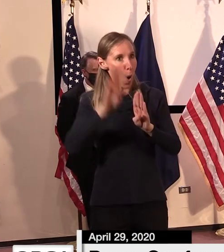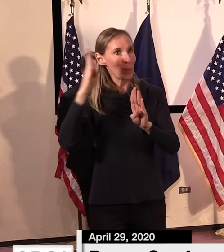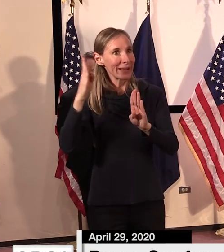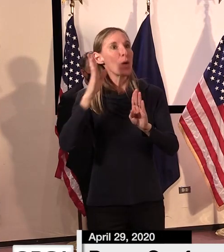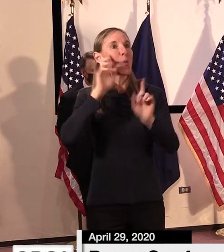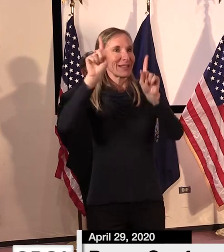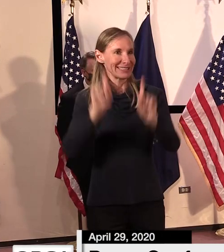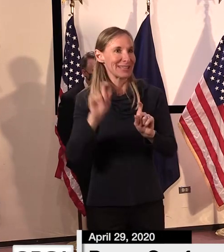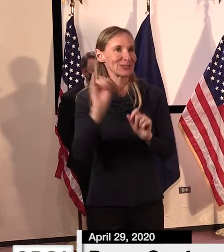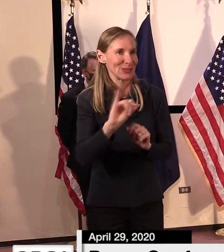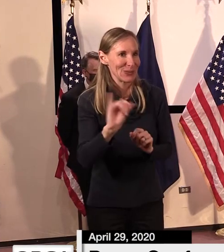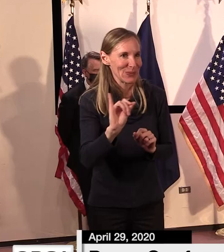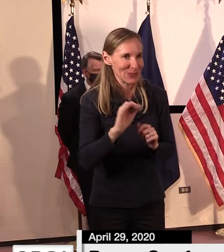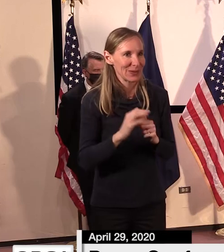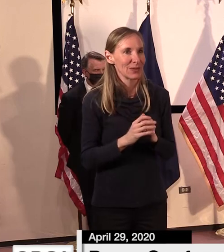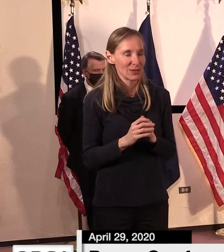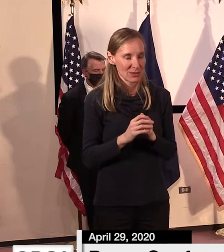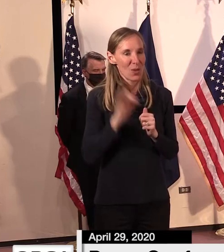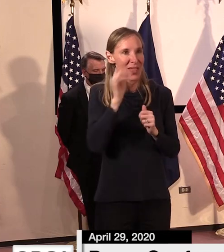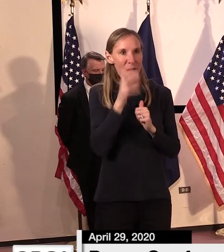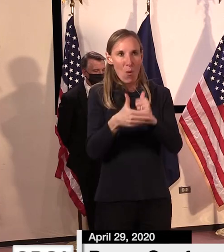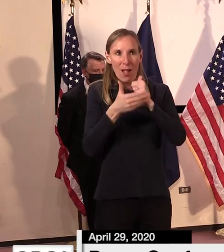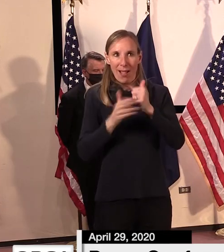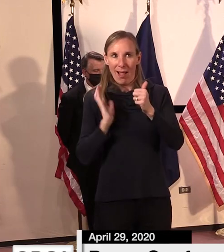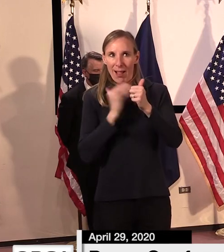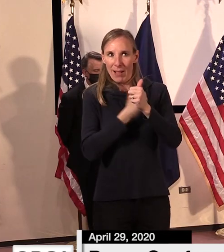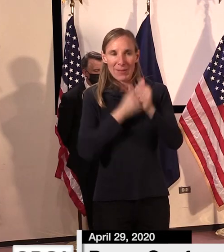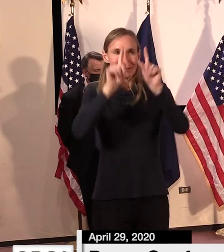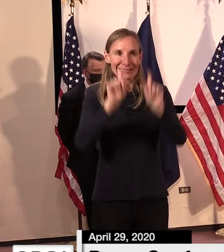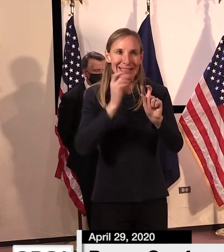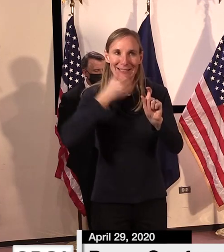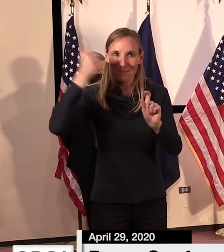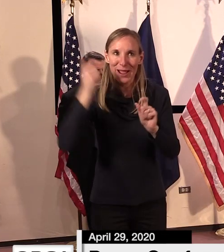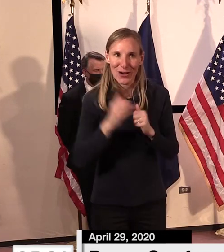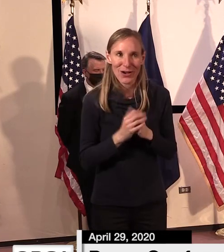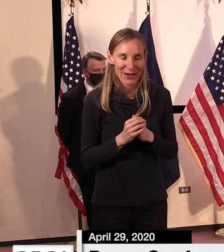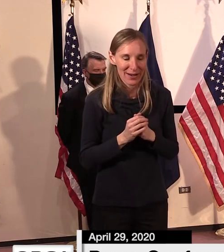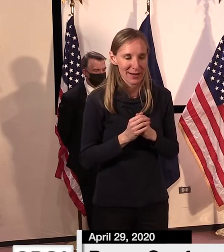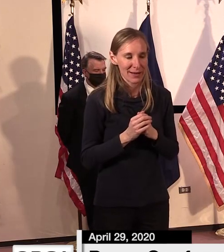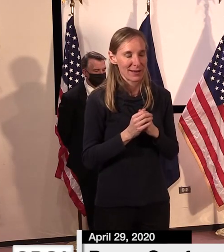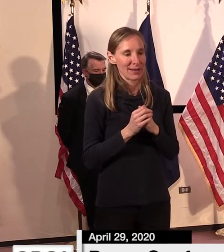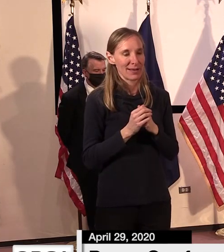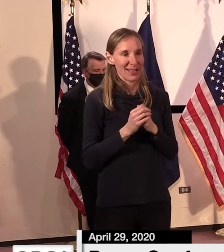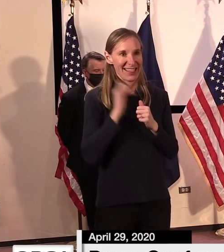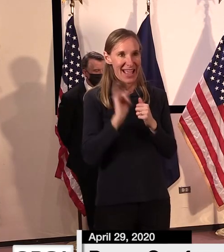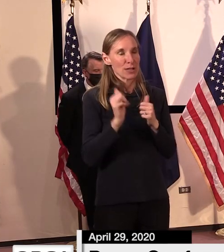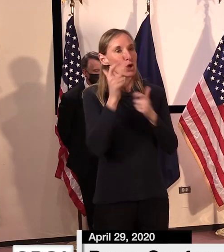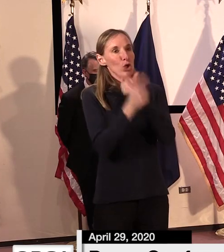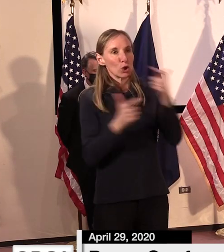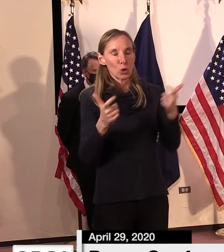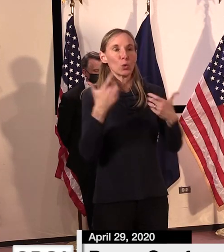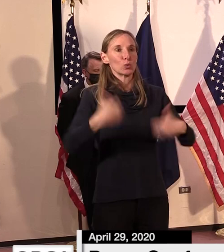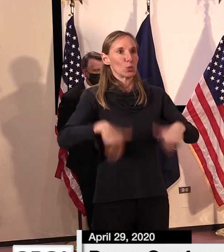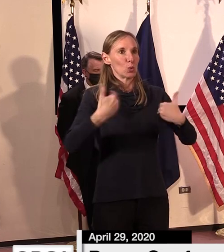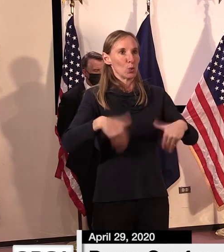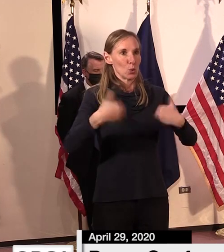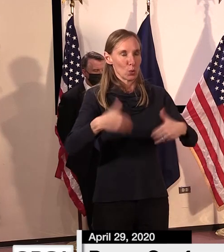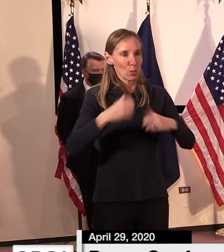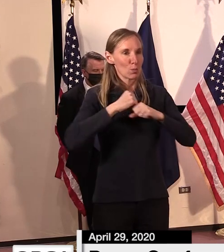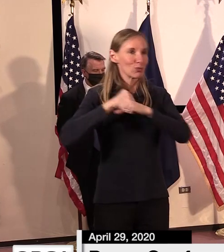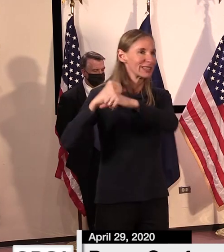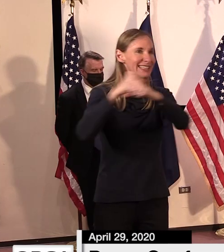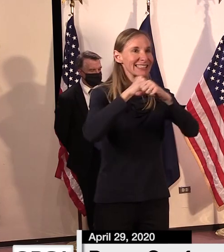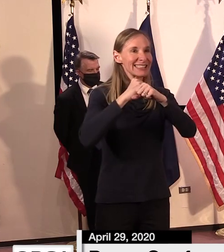of the other expanded testing opportunities I've just outlined means we are taking another significant step in